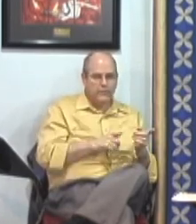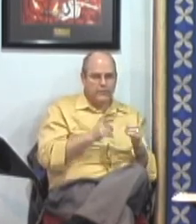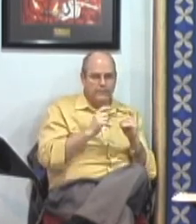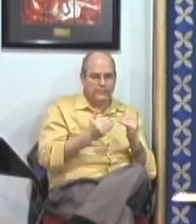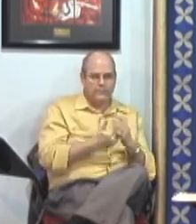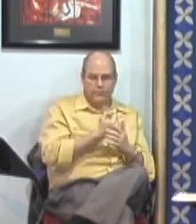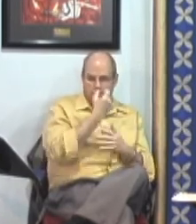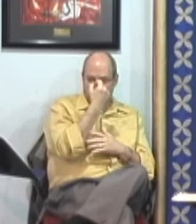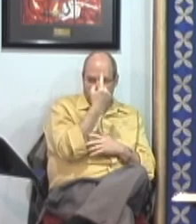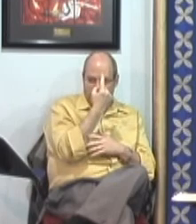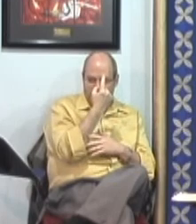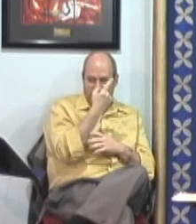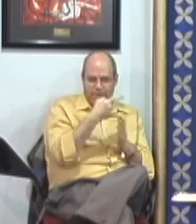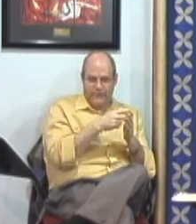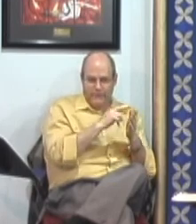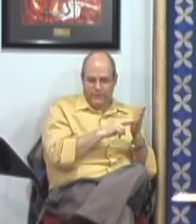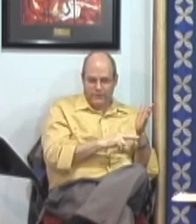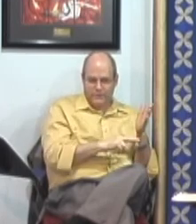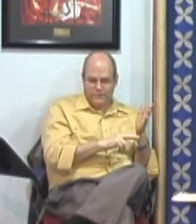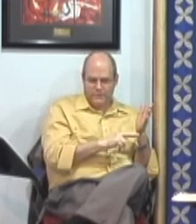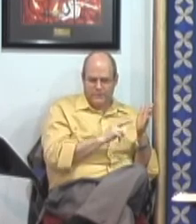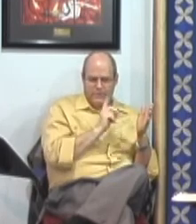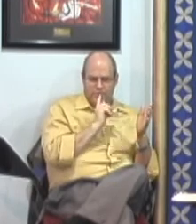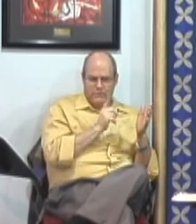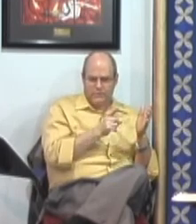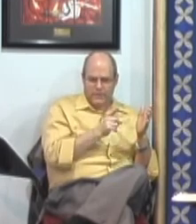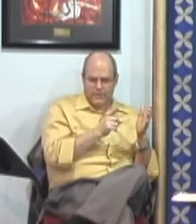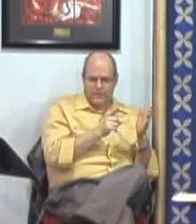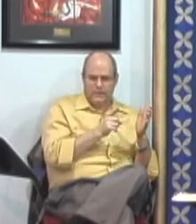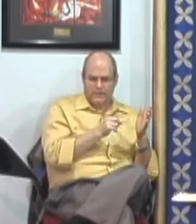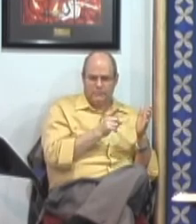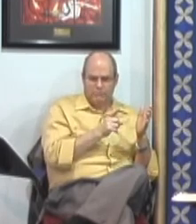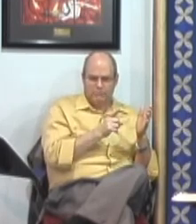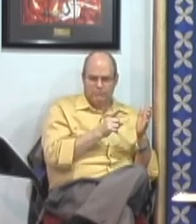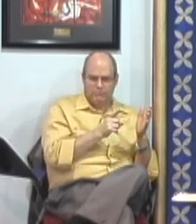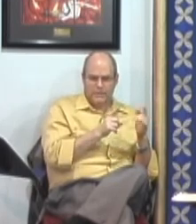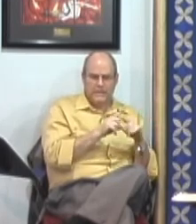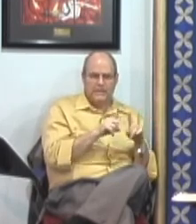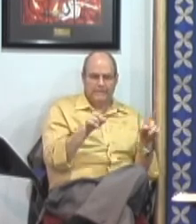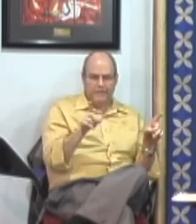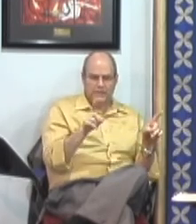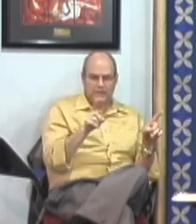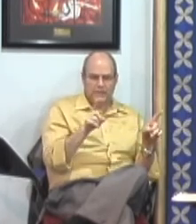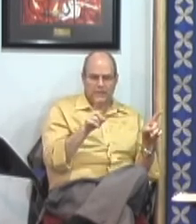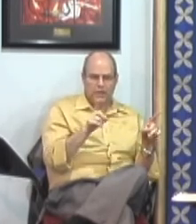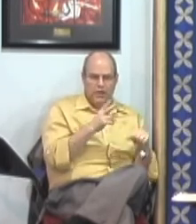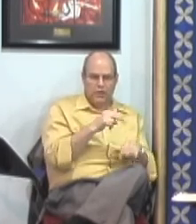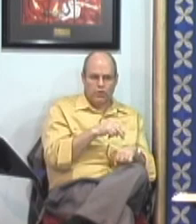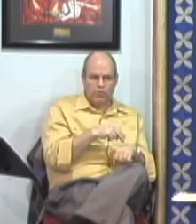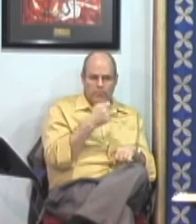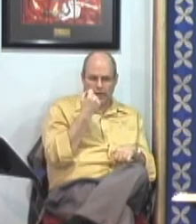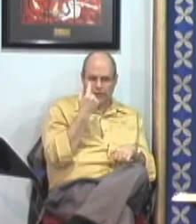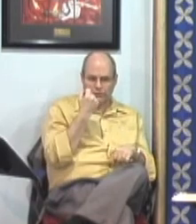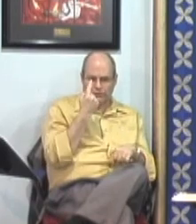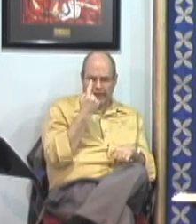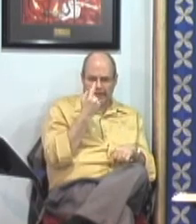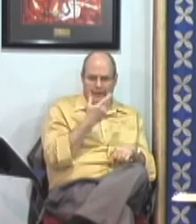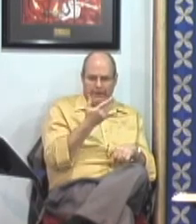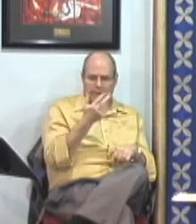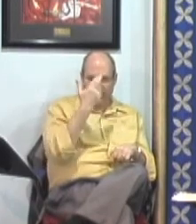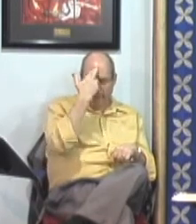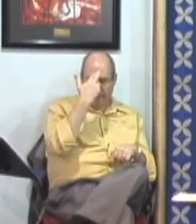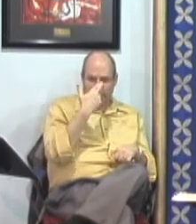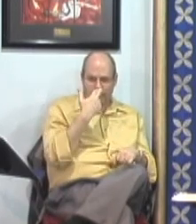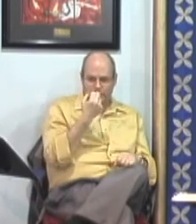new understanding of this verse, and it's really pretty radical to our understanding of this whole thing of worship. It's Romans